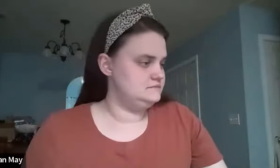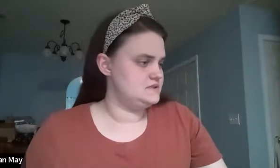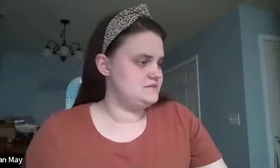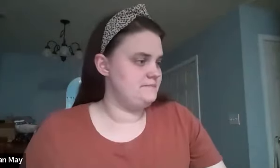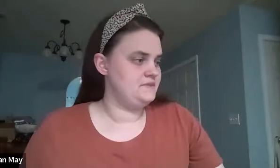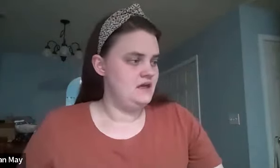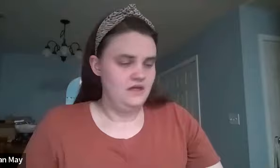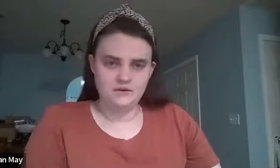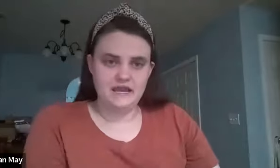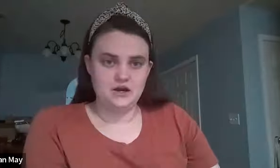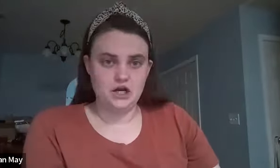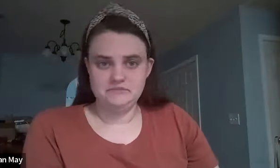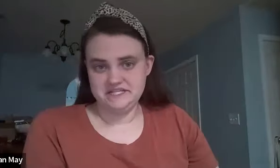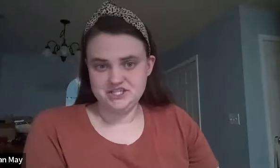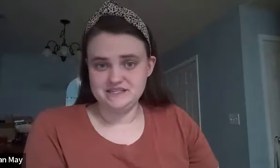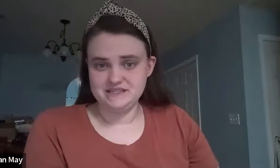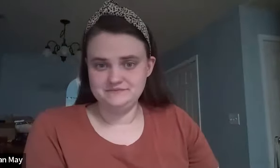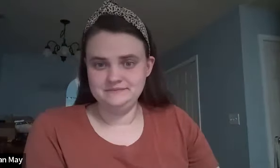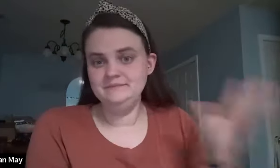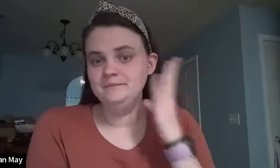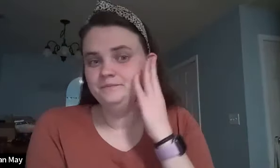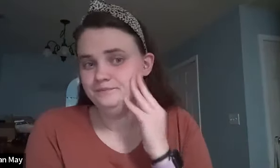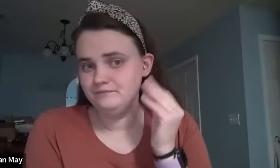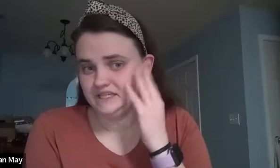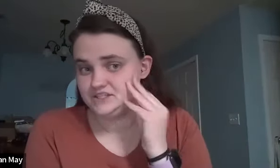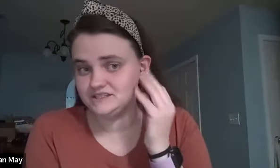Excuse me. Then we had our peaches.